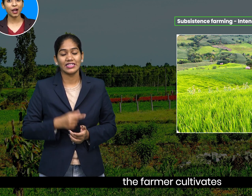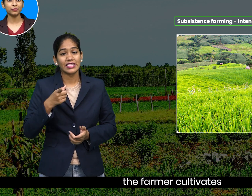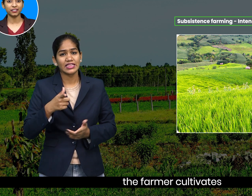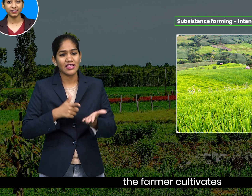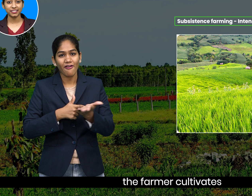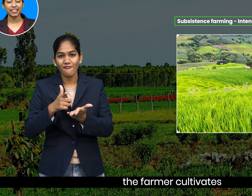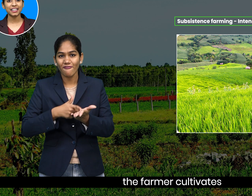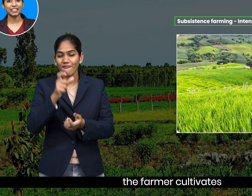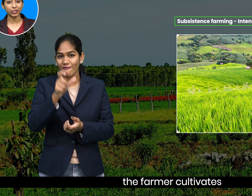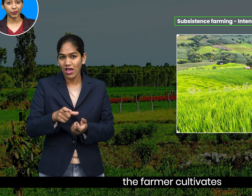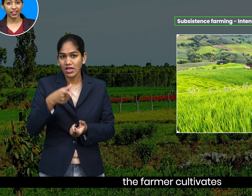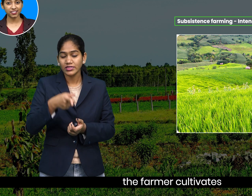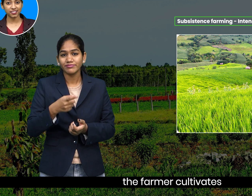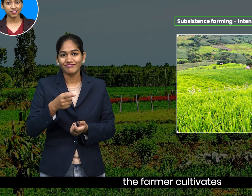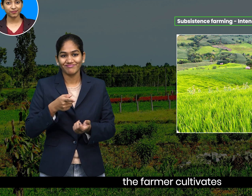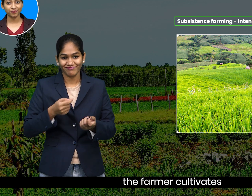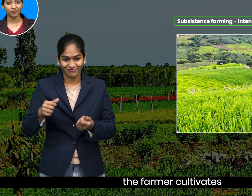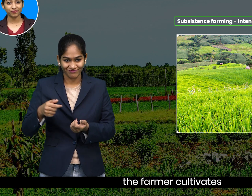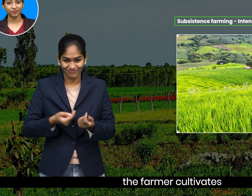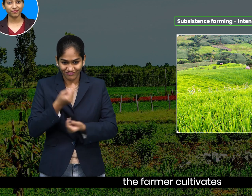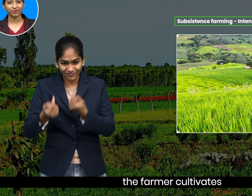the farmer cultivates